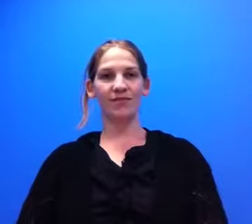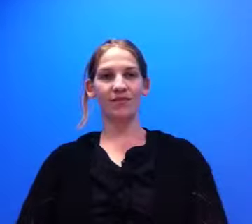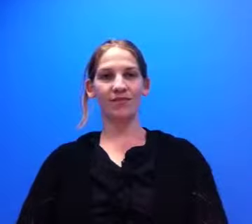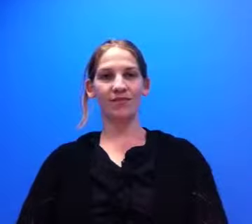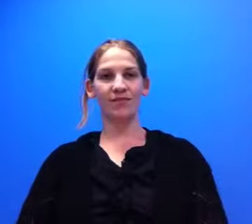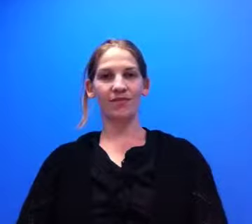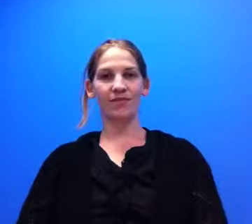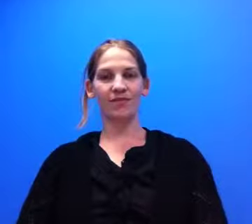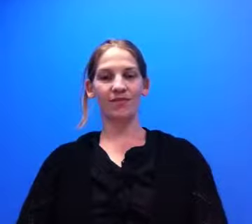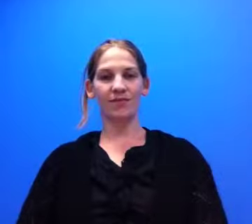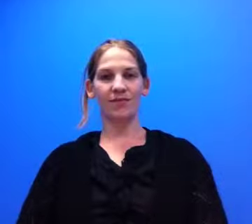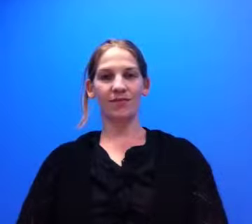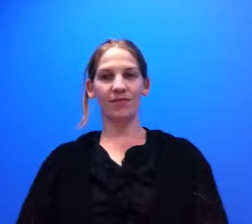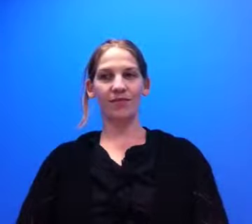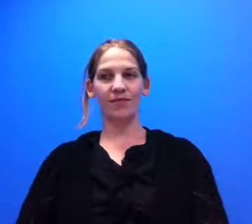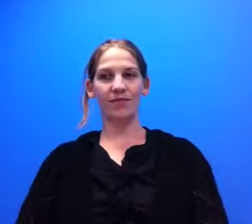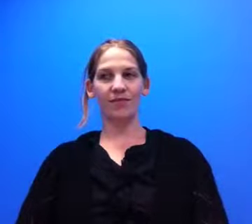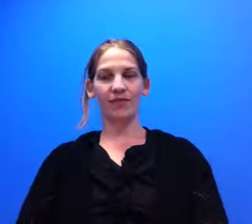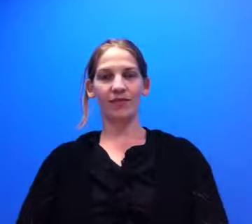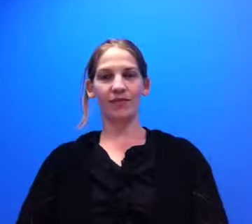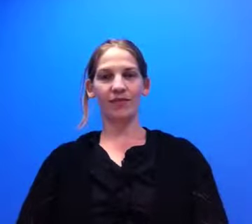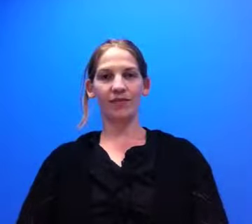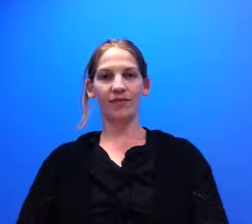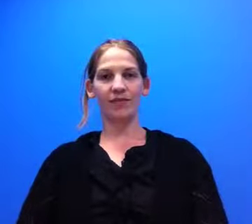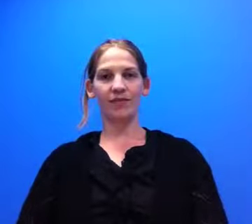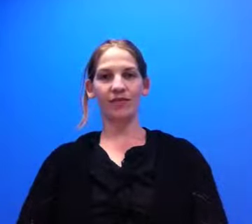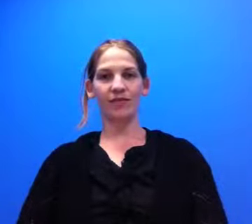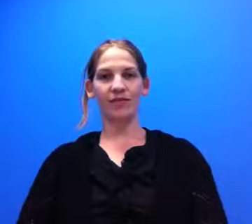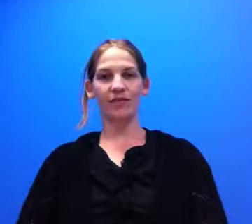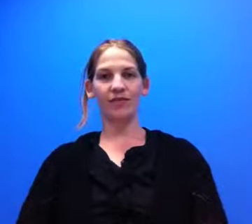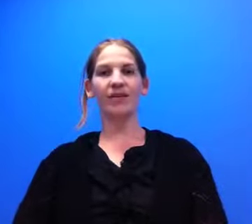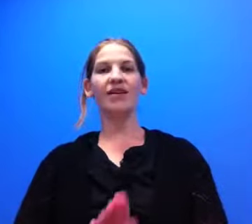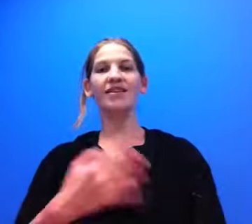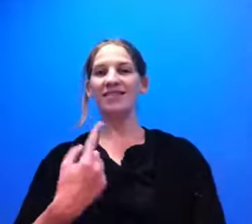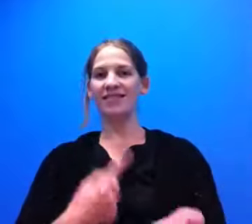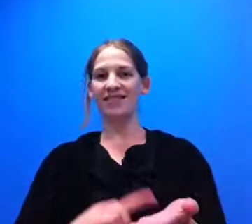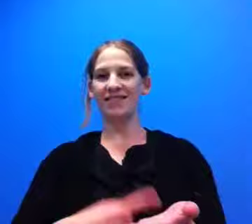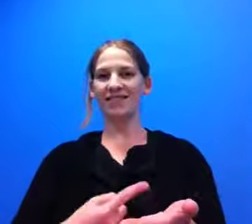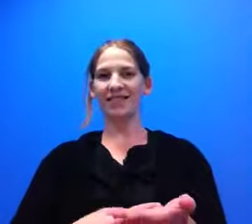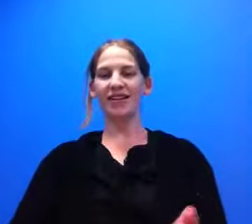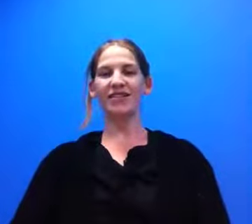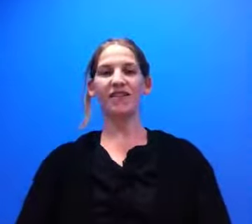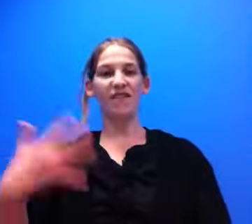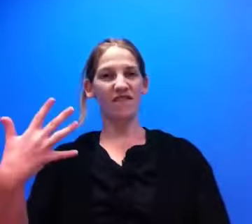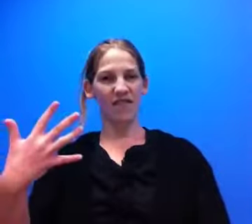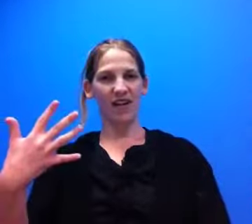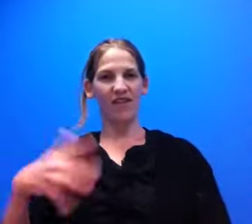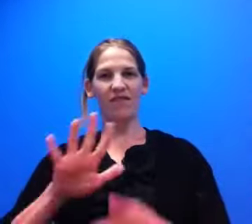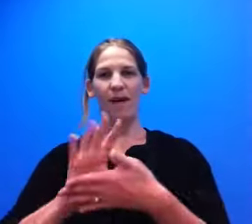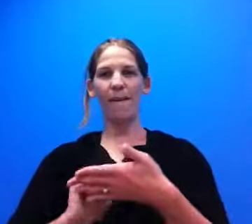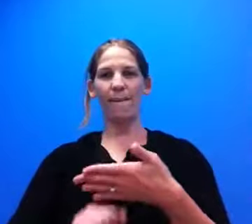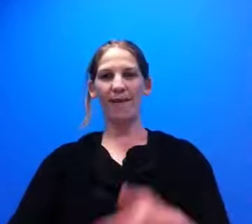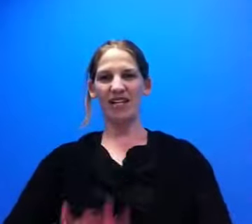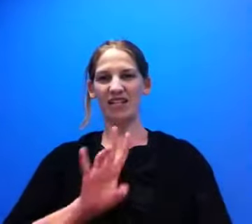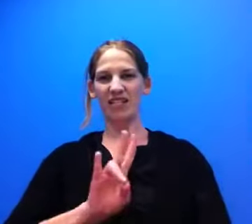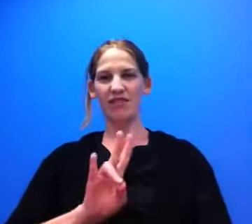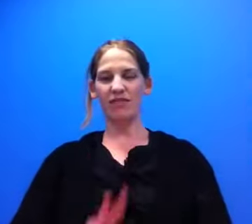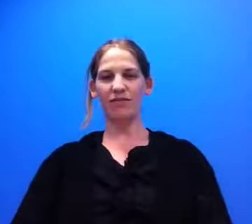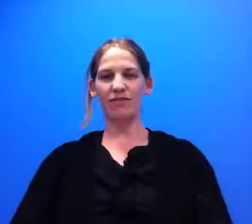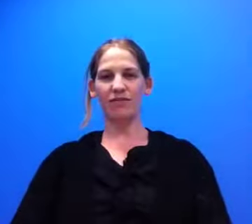purpose for this lecture. Okay. Let's talk about 5 subtract 7. What is it, Charlie? -2. Okay, very